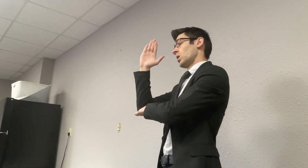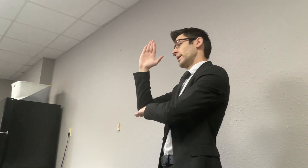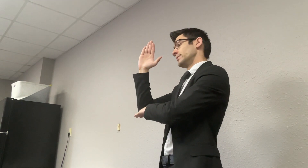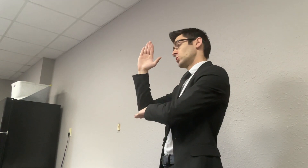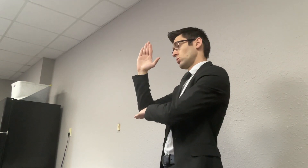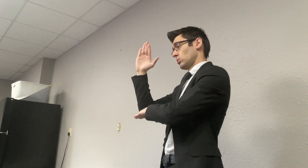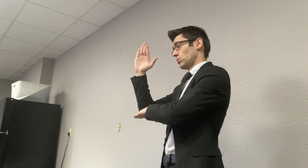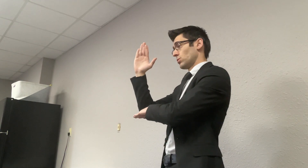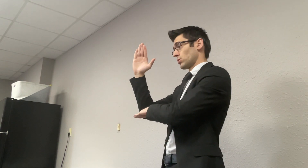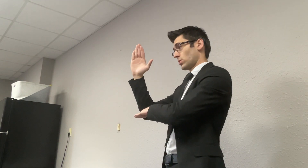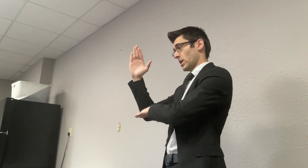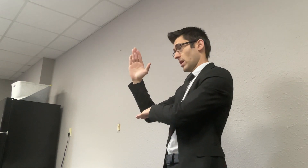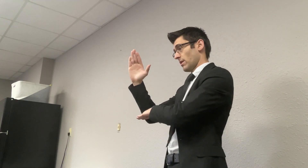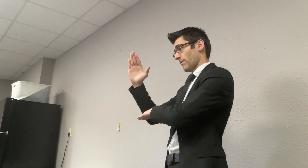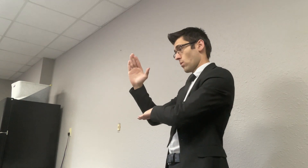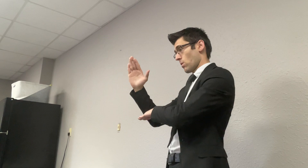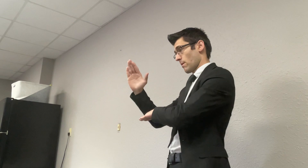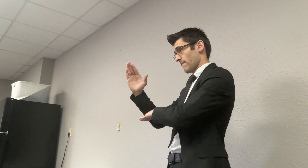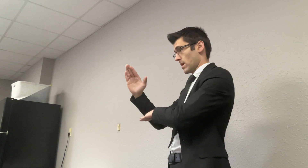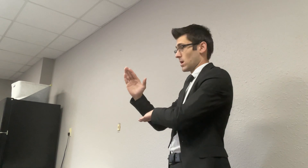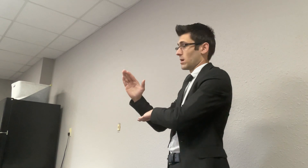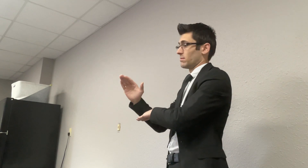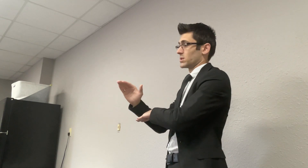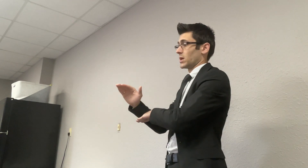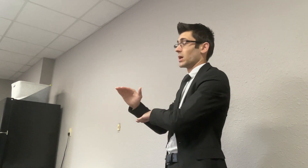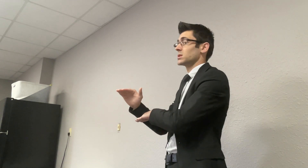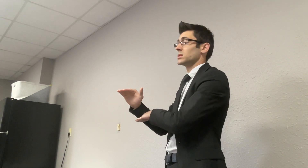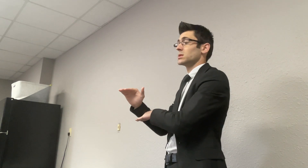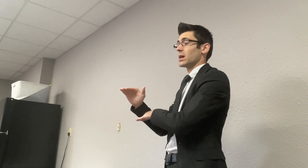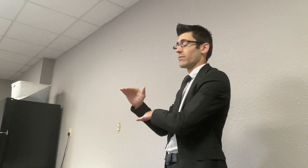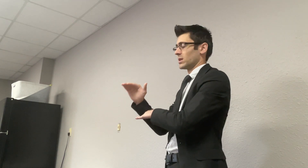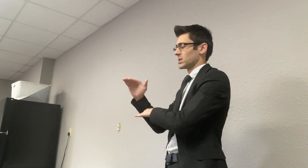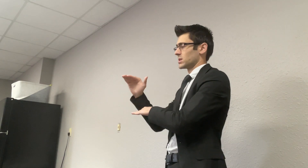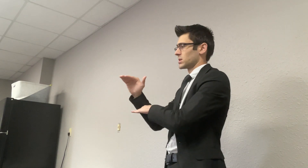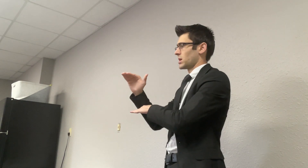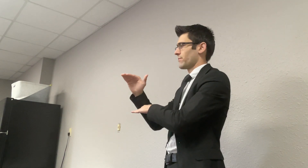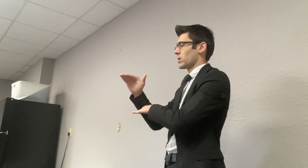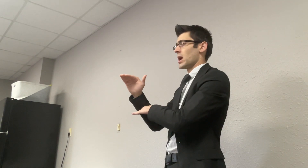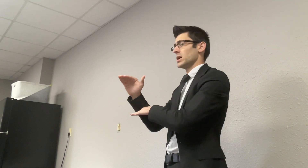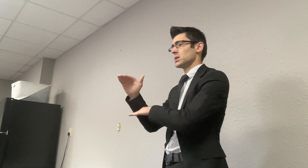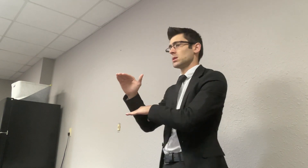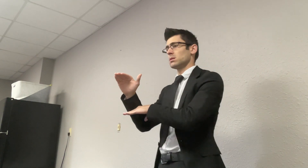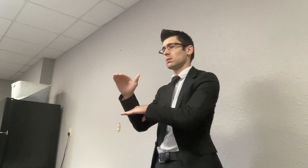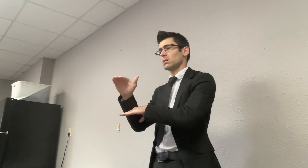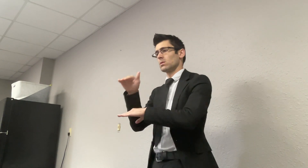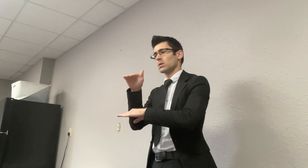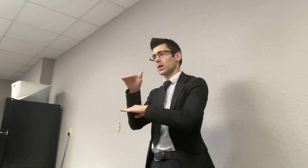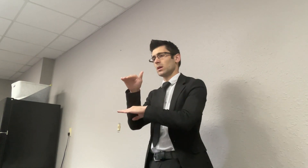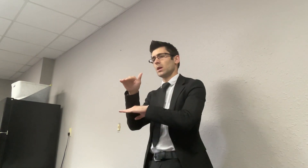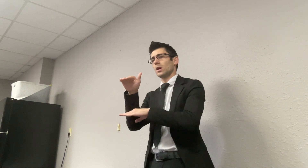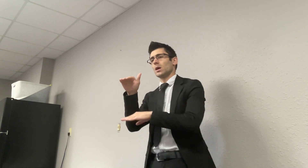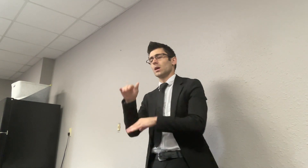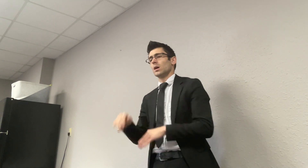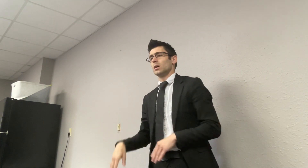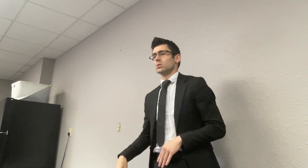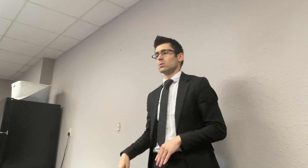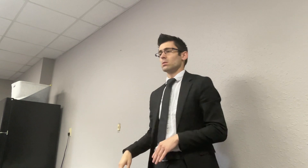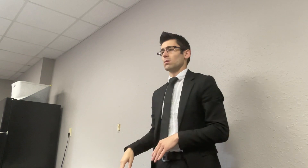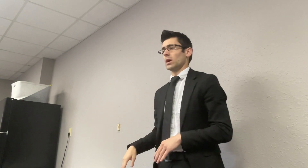1, 2, 3, 4, 5, 6, 7. This is the sign for night. Okay? All right, so